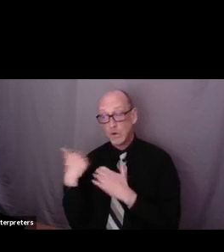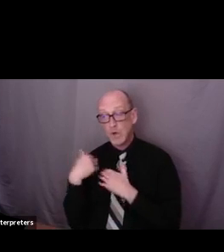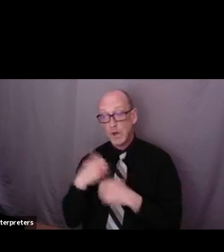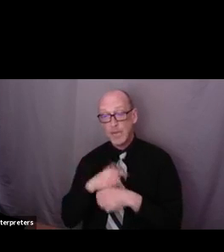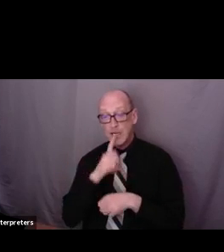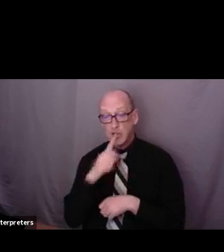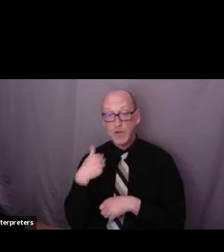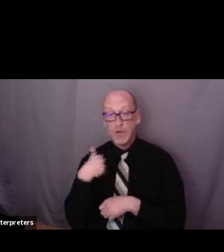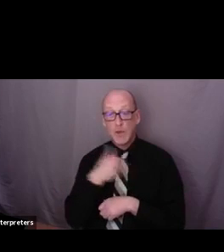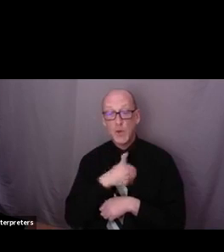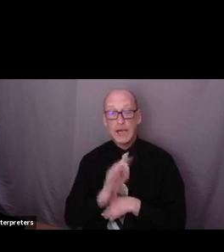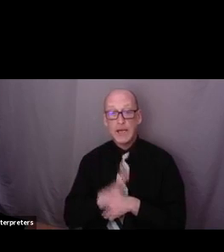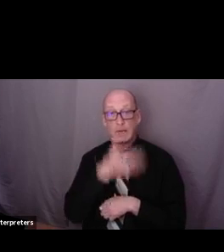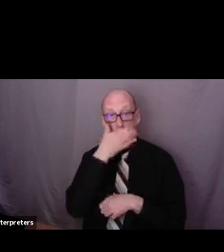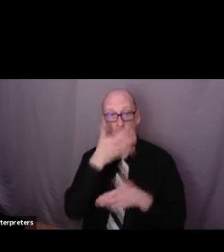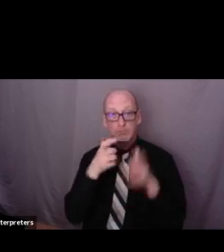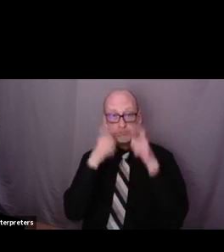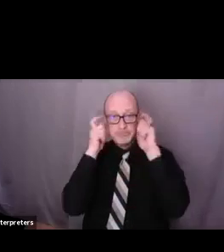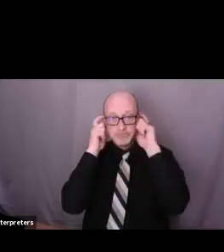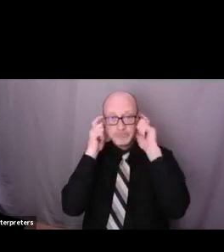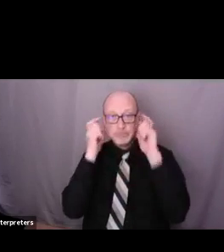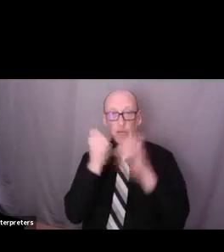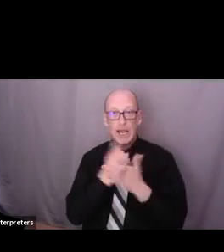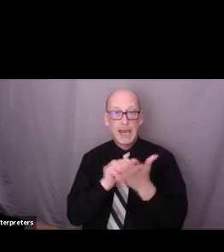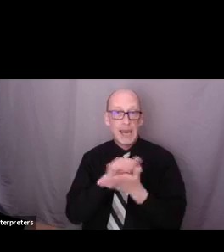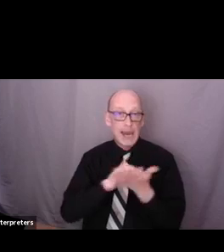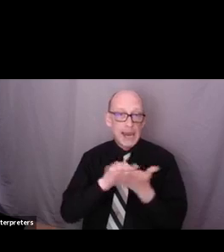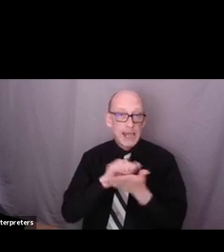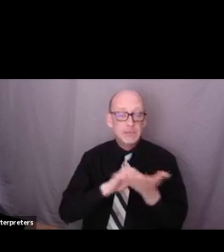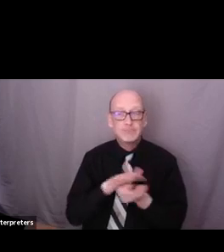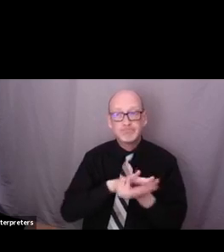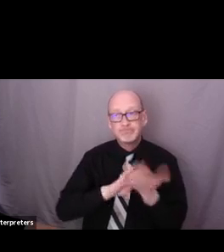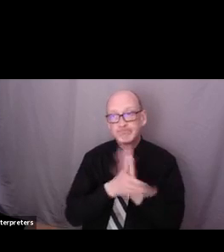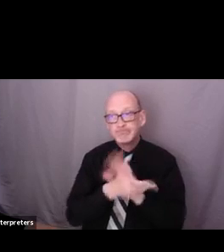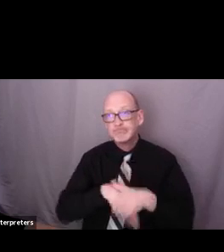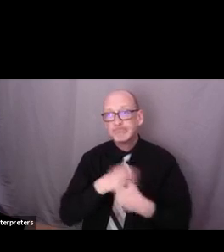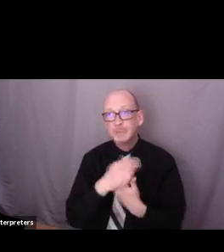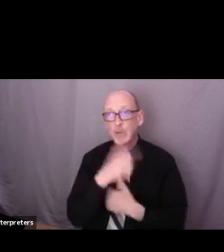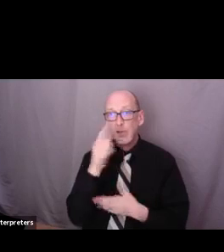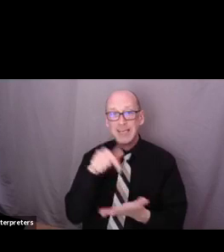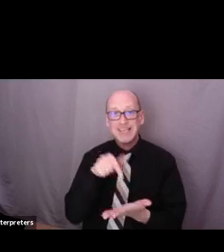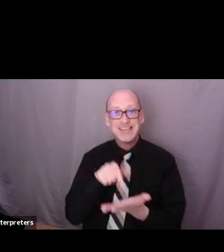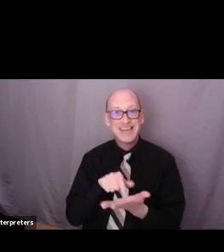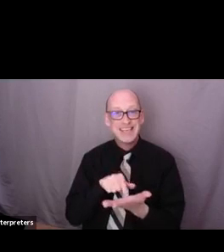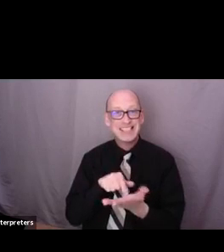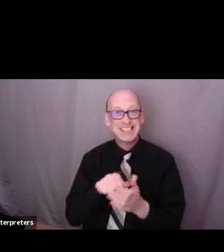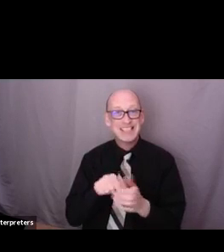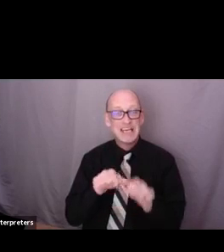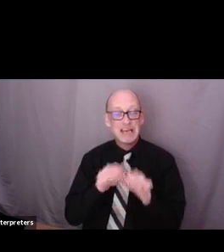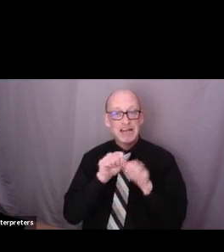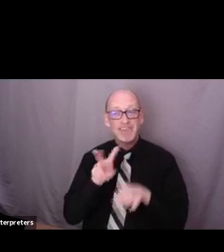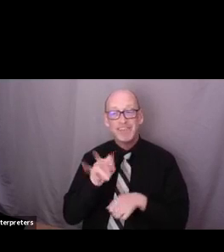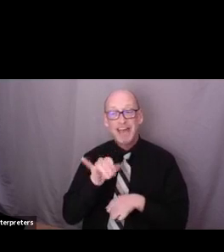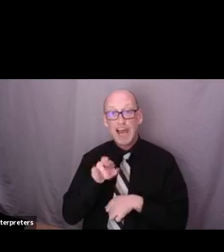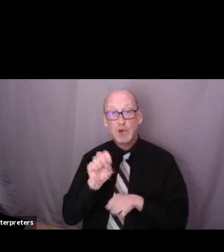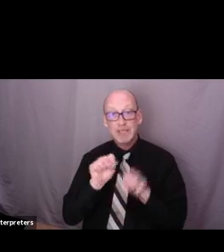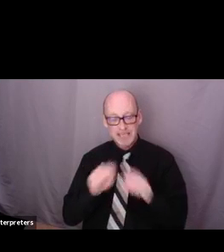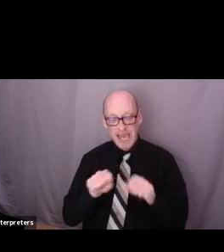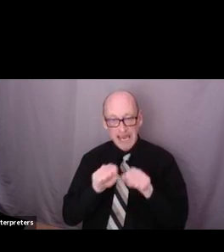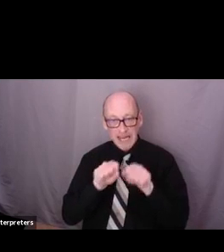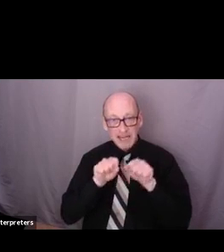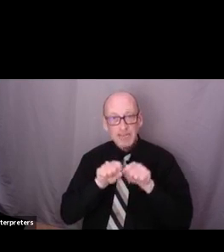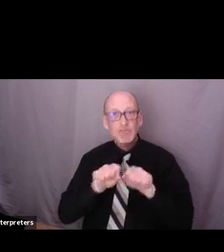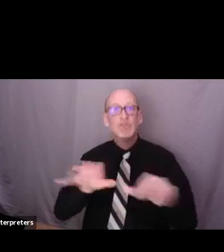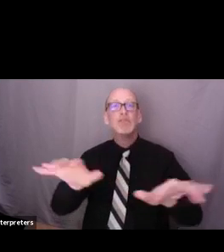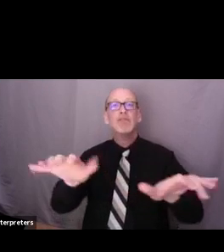face coverings, we're washing our hands, doing those things we talked about, because this thing can go any place at any point in time. You'll never know it, and it can